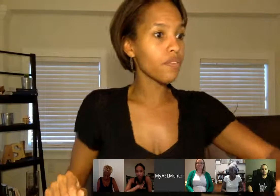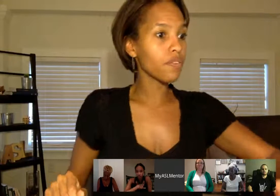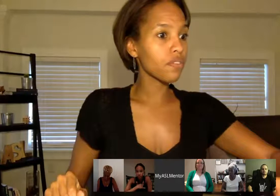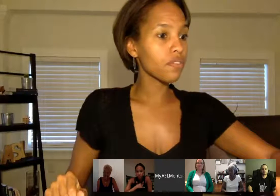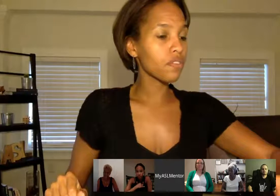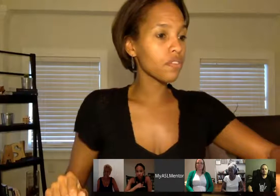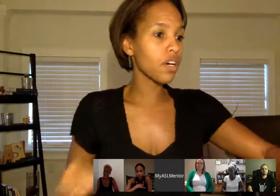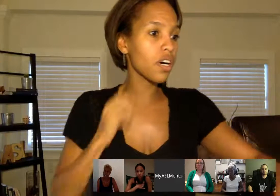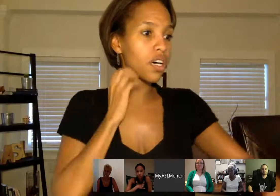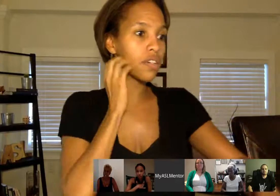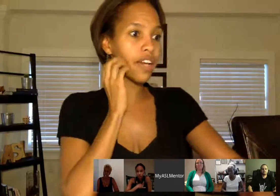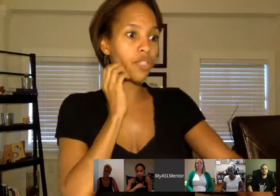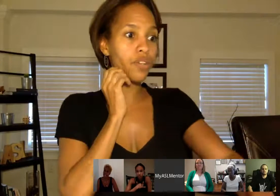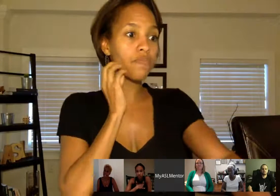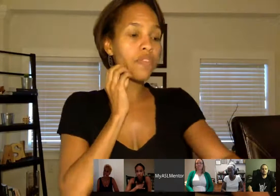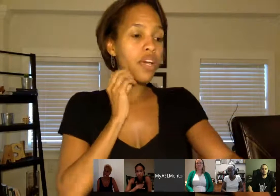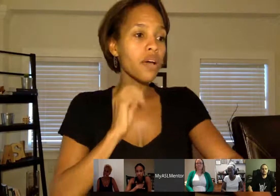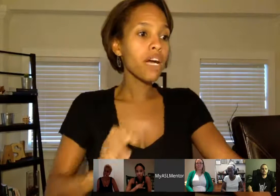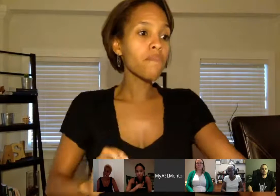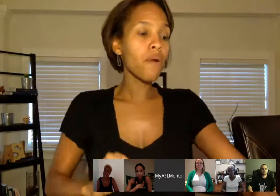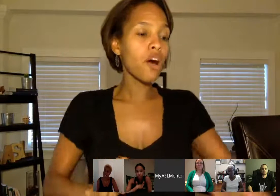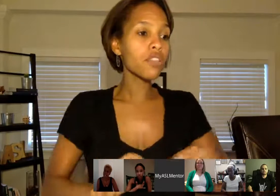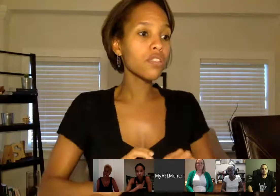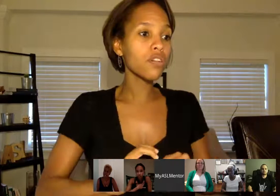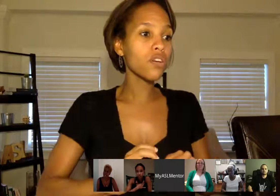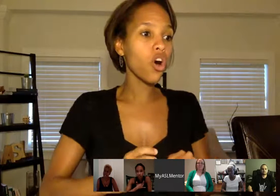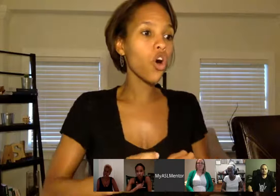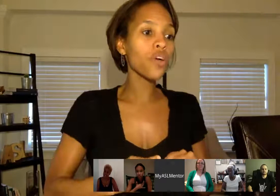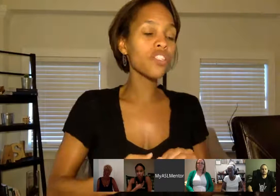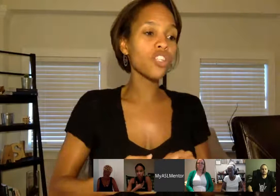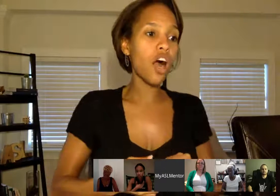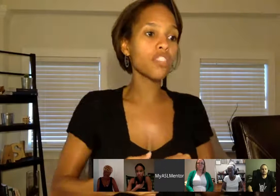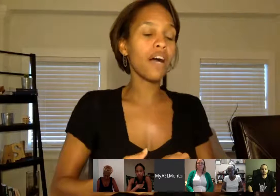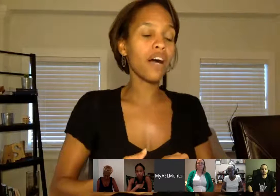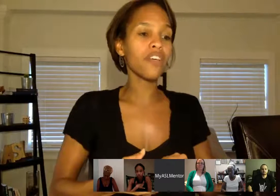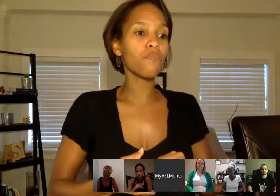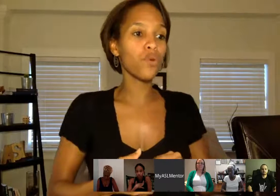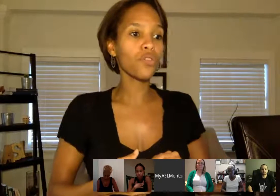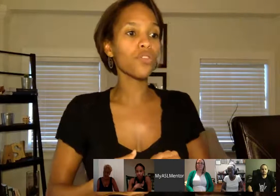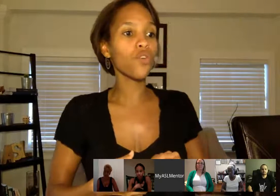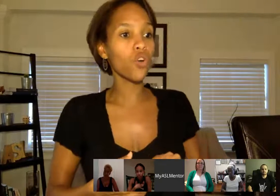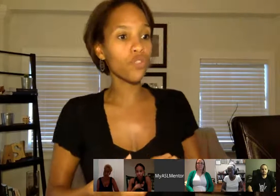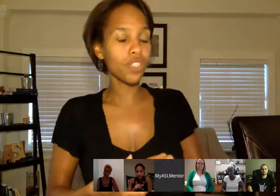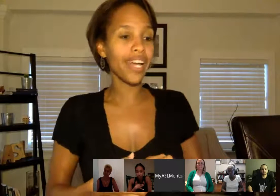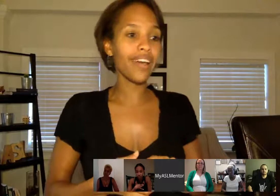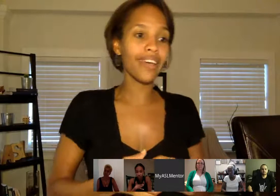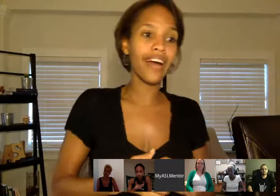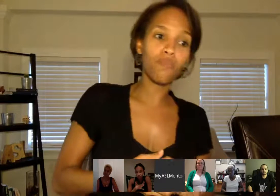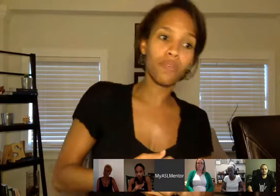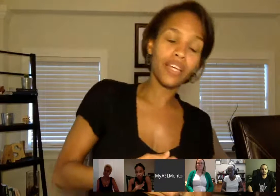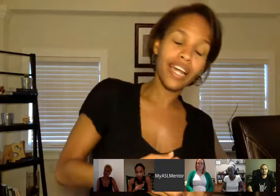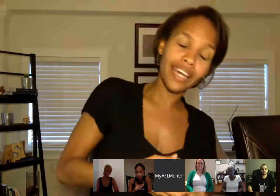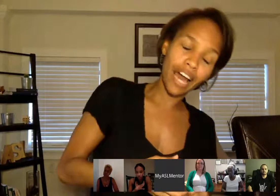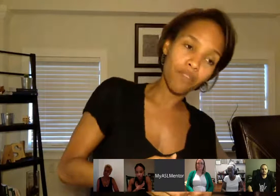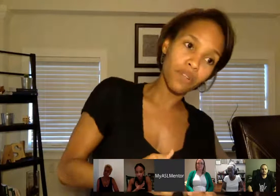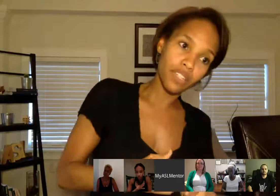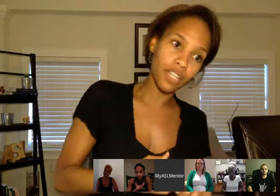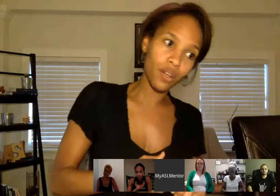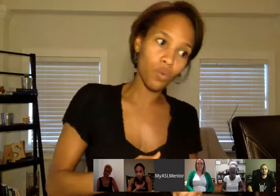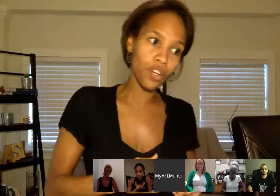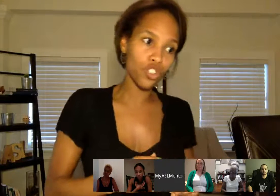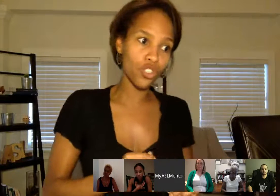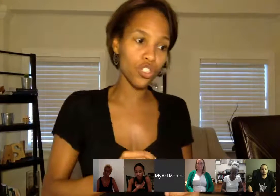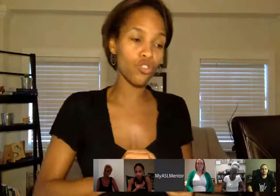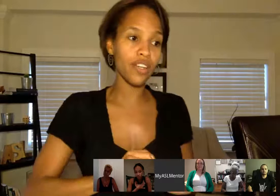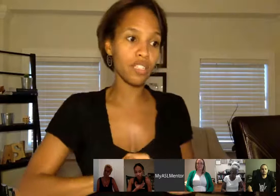Okay, next one. My boss always talked about the importance of oversight and